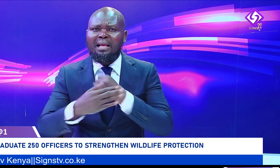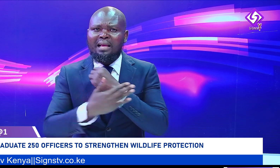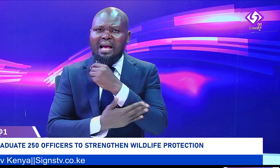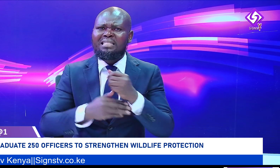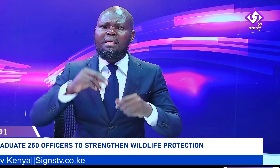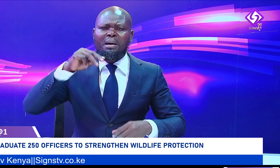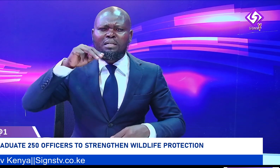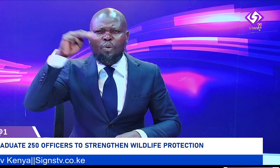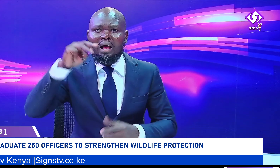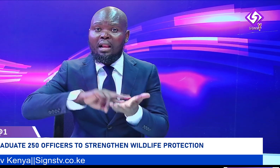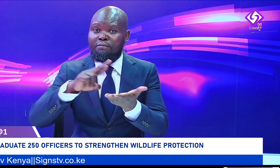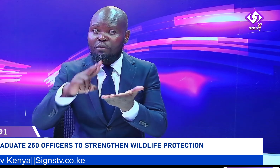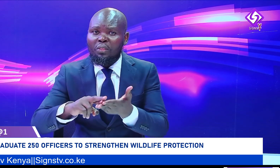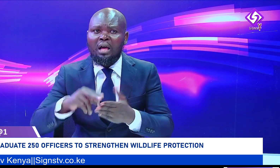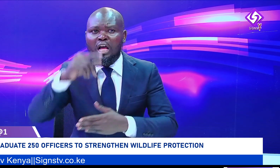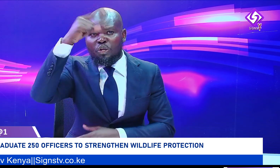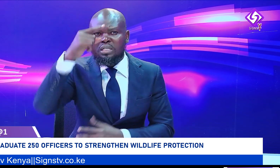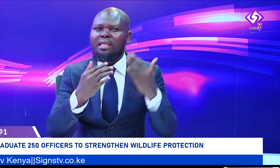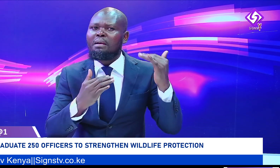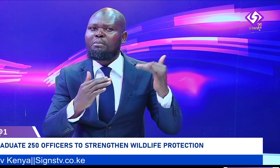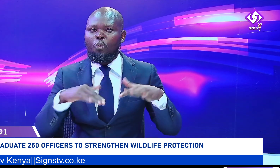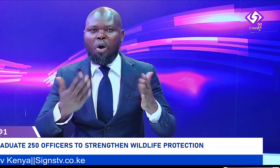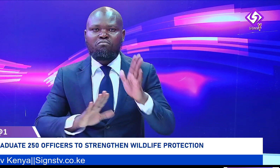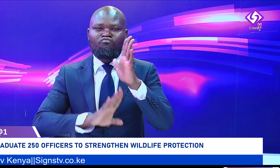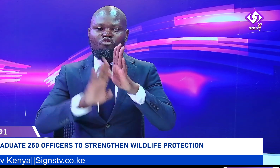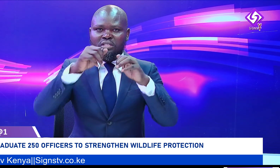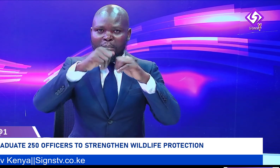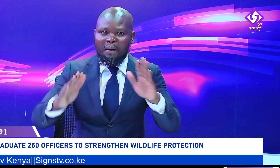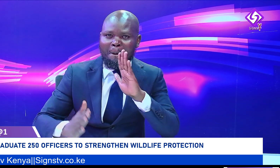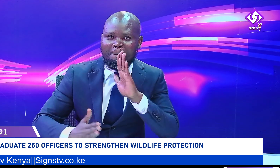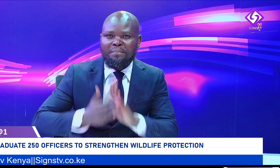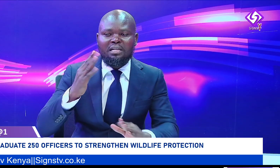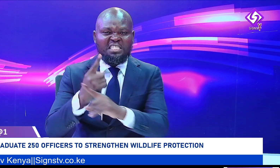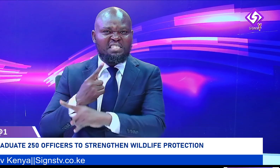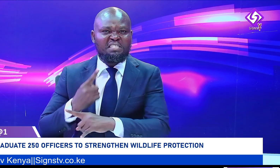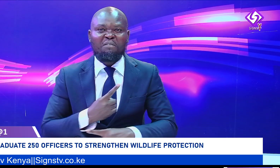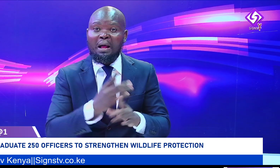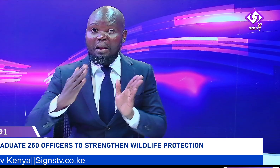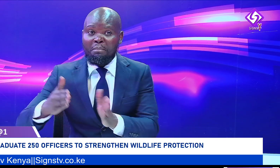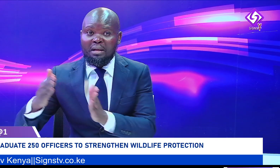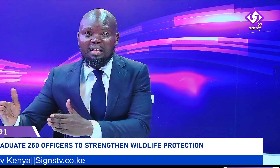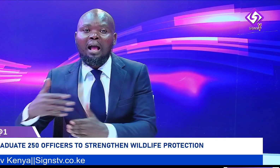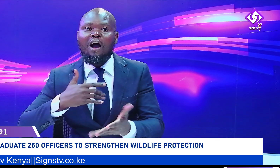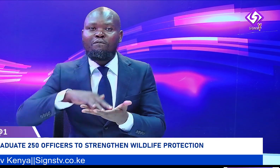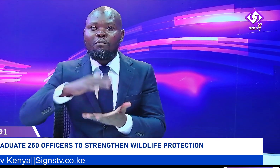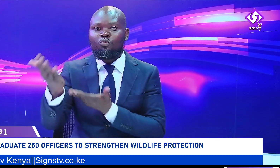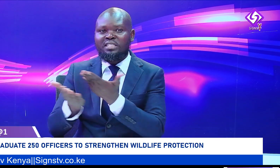and to ensure sustainable management of the country's natural resources. The graduates are expected to be deployed immediately